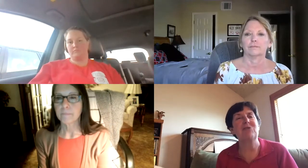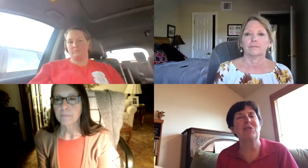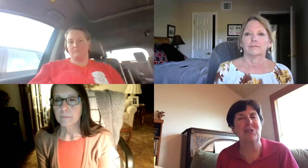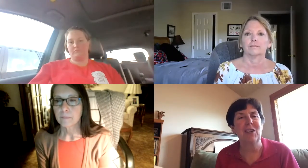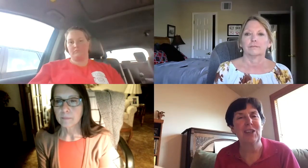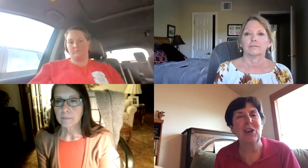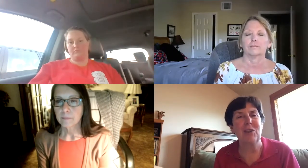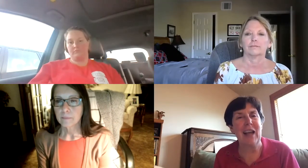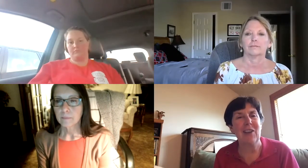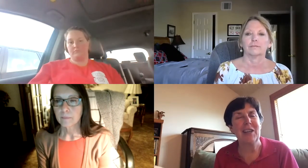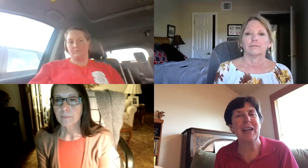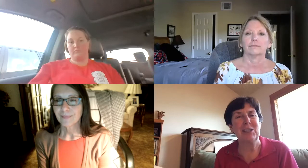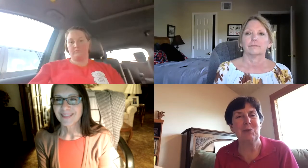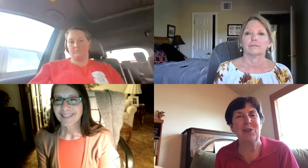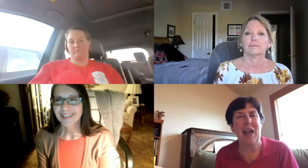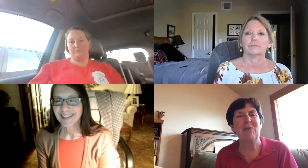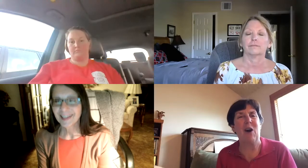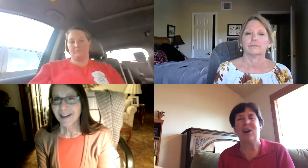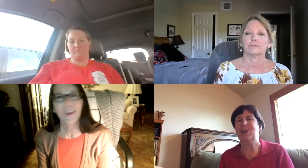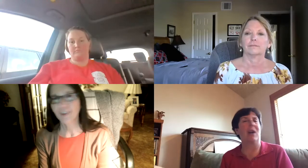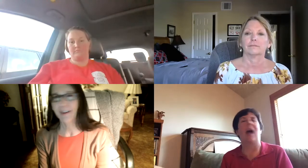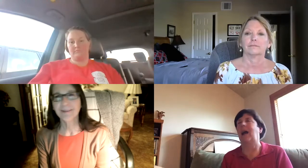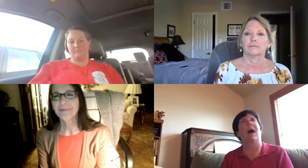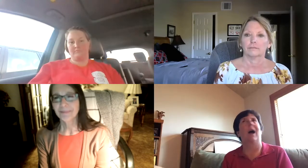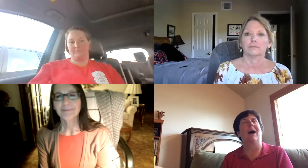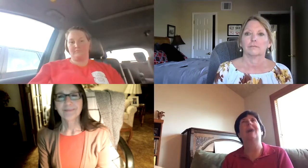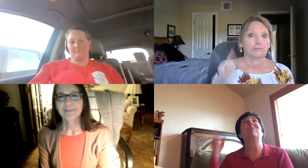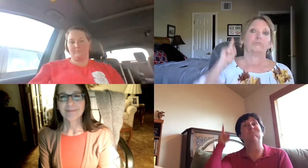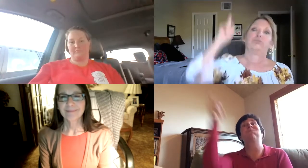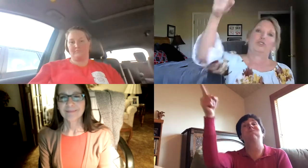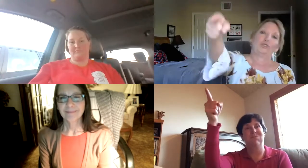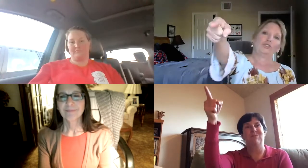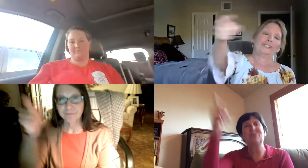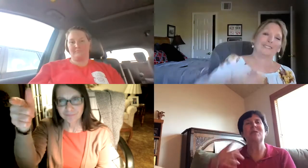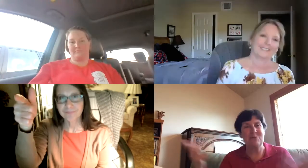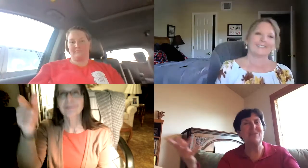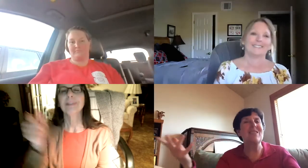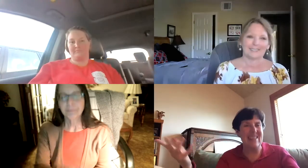that you should go to Gallaudet because you weren't that far, and you were like,